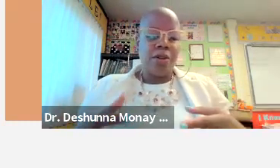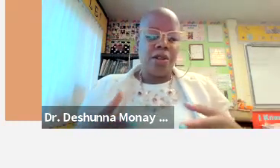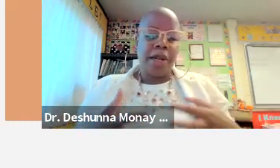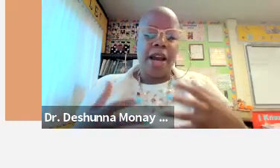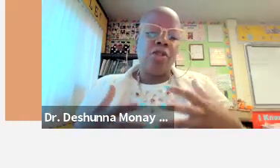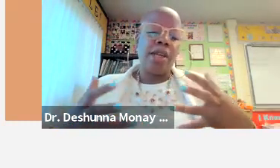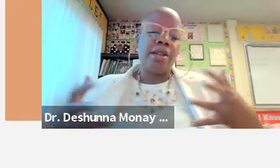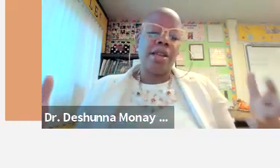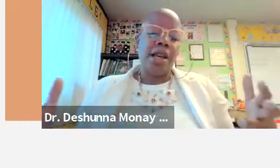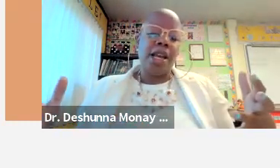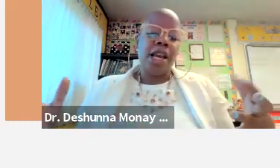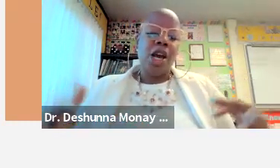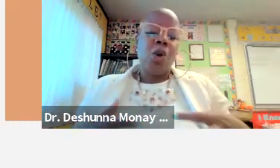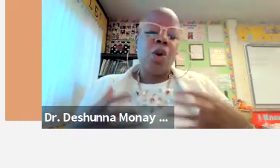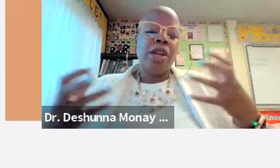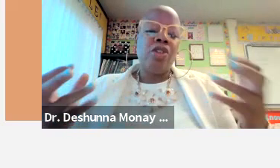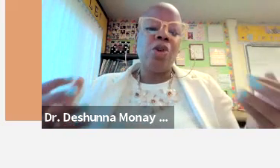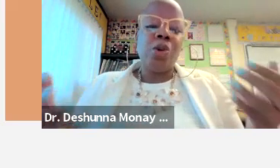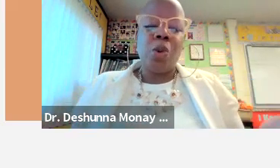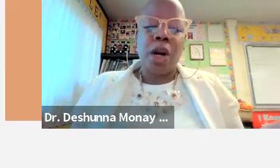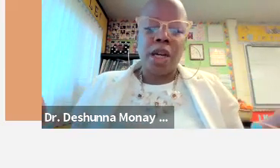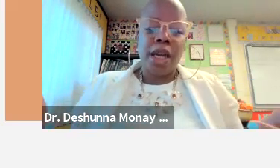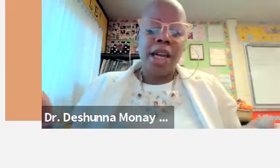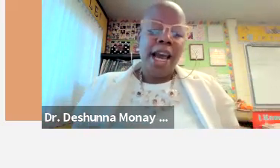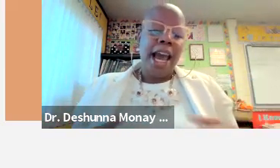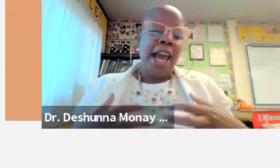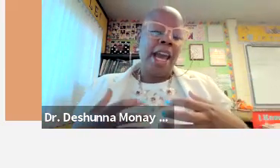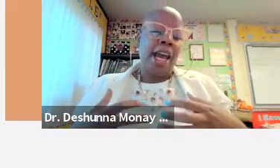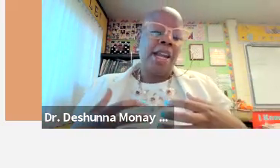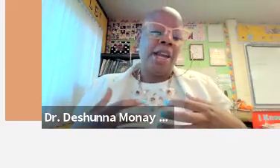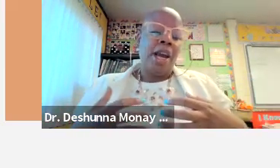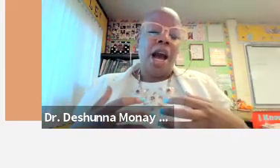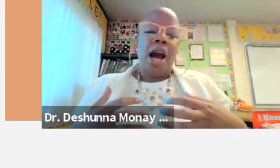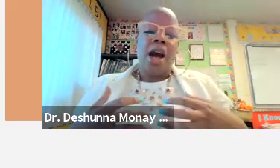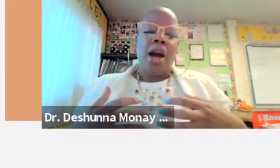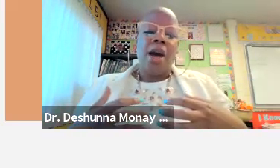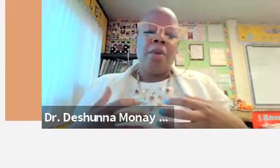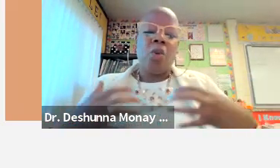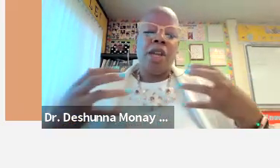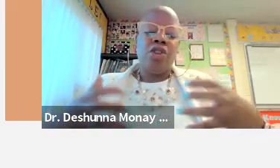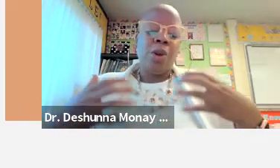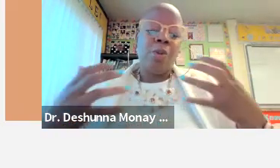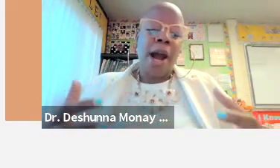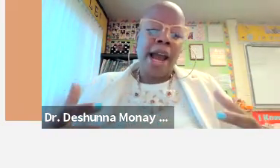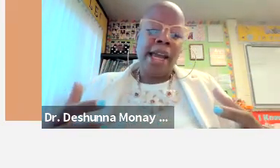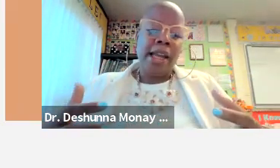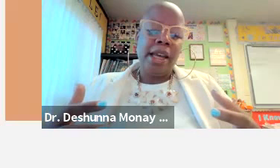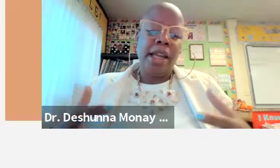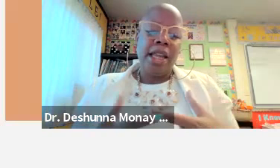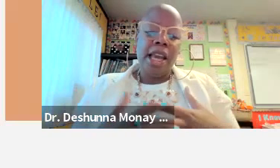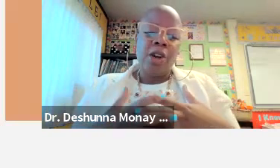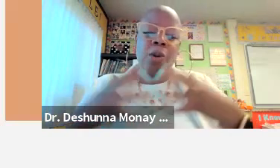miniature roses. But as you can see, when we do the work and we do it